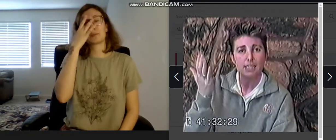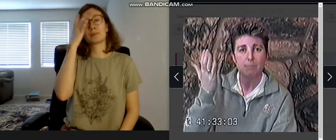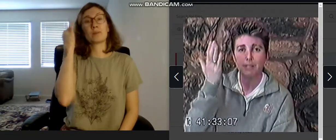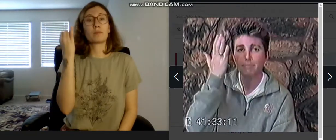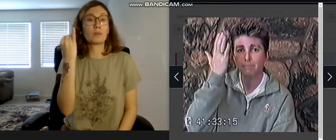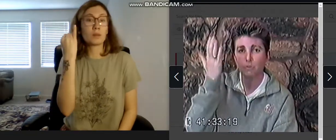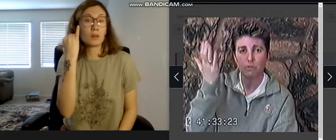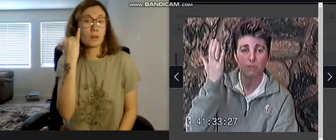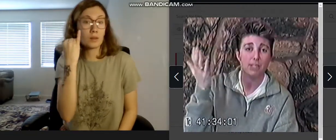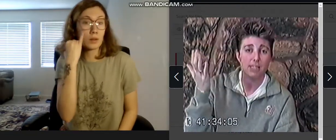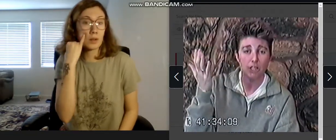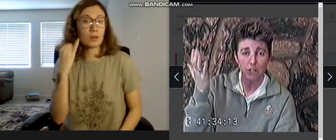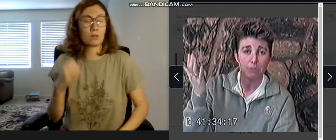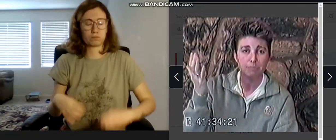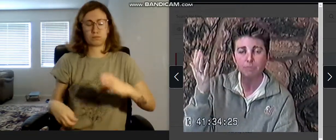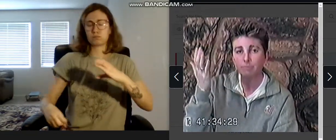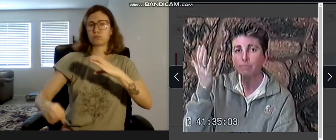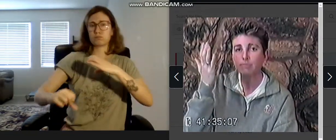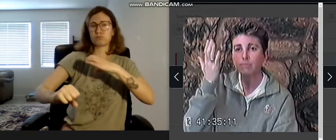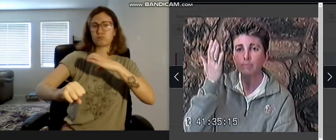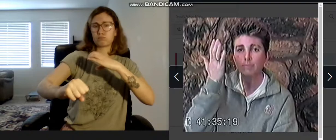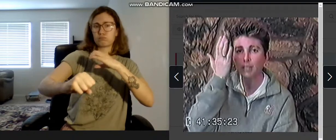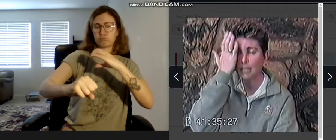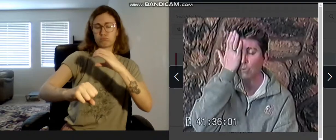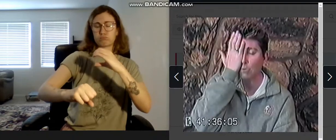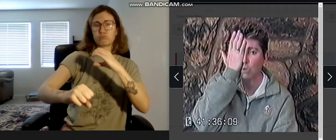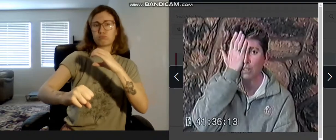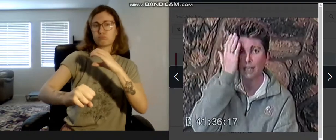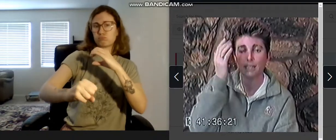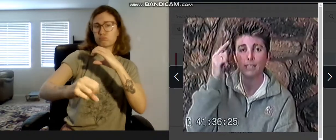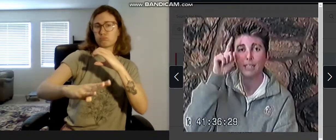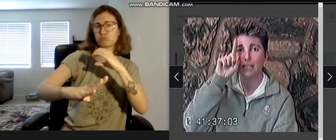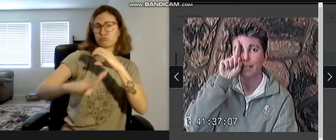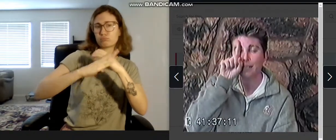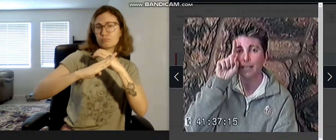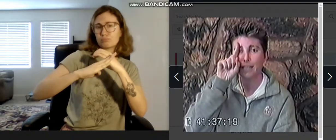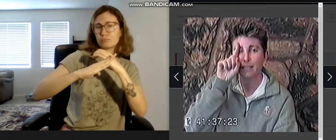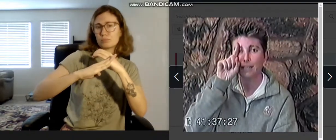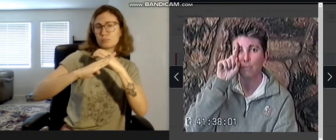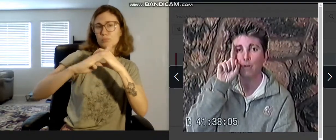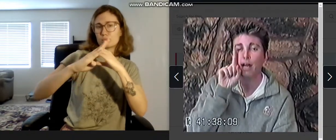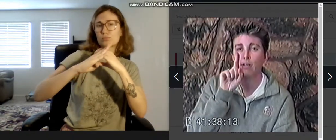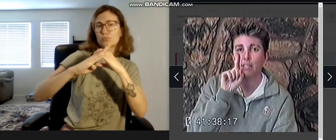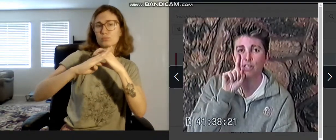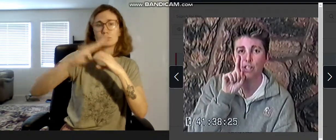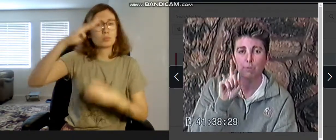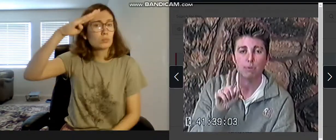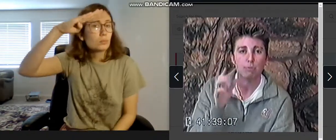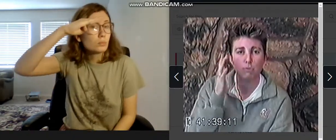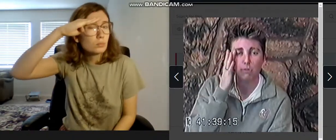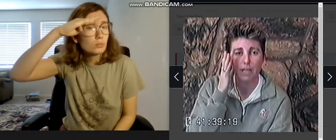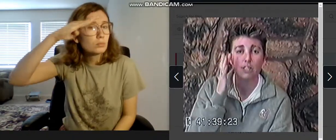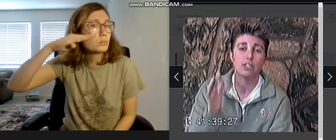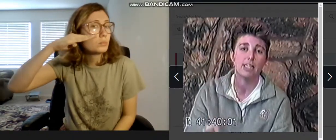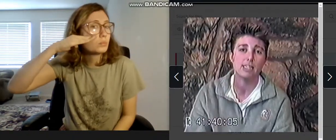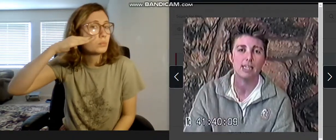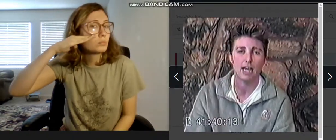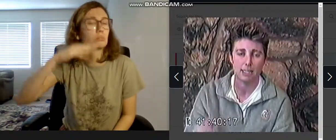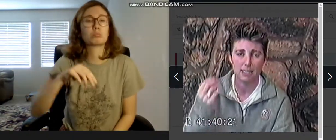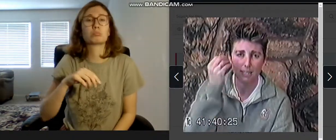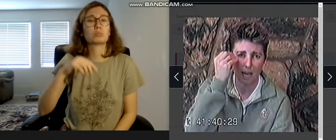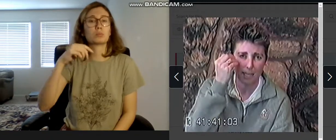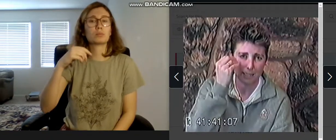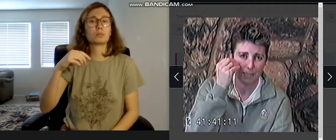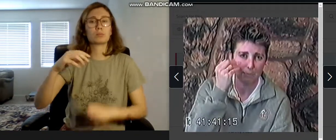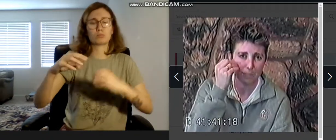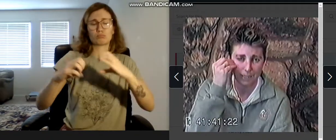hitting something, or if something's hitting you, it will more than likely hit the brow and the cheekbone before it actually hits the eye,